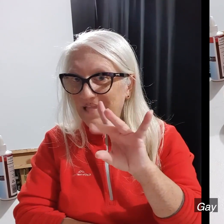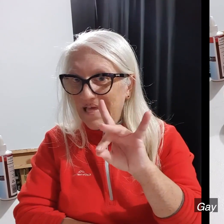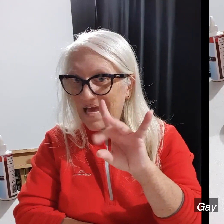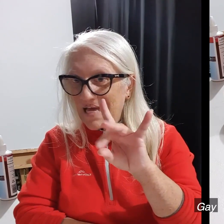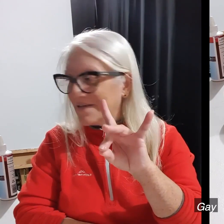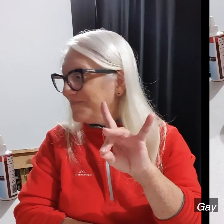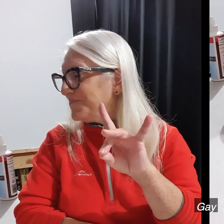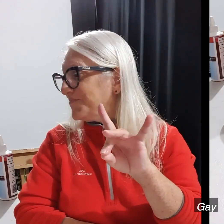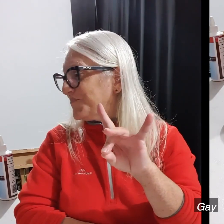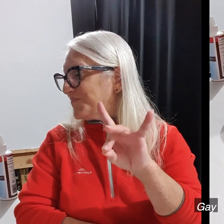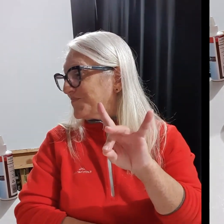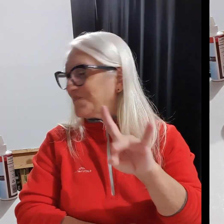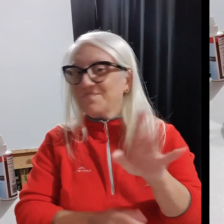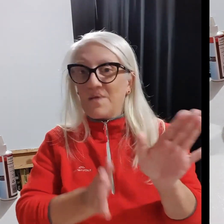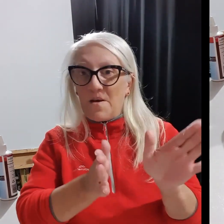Gay.